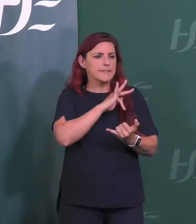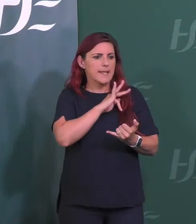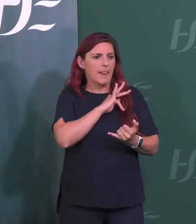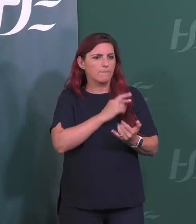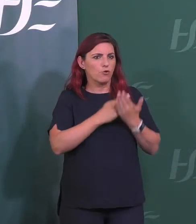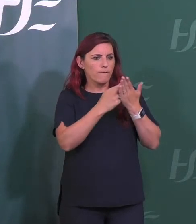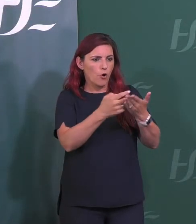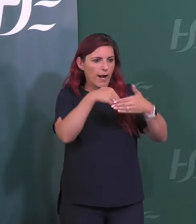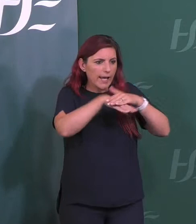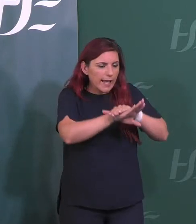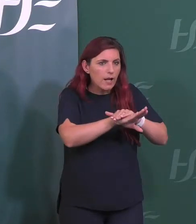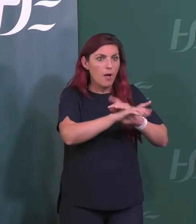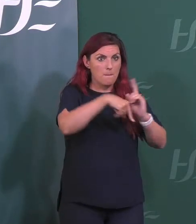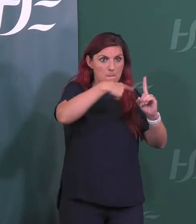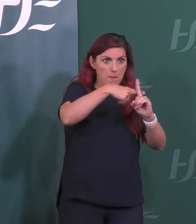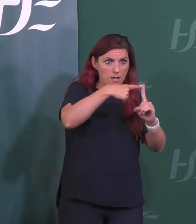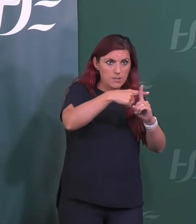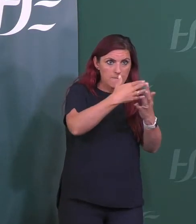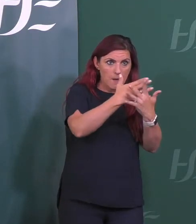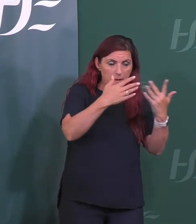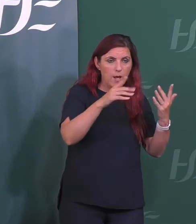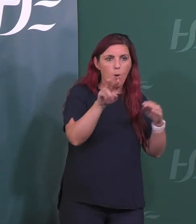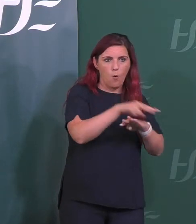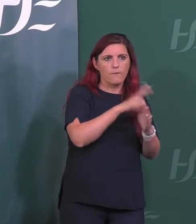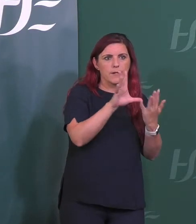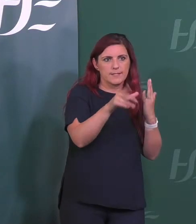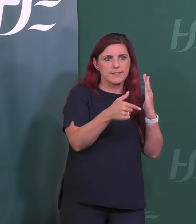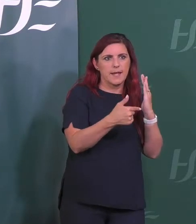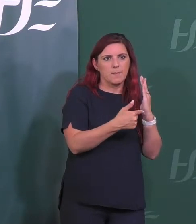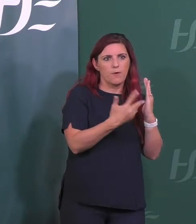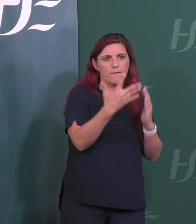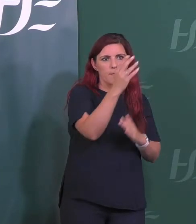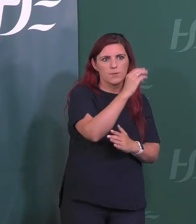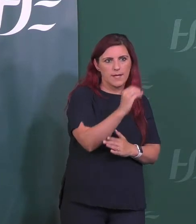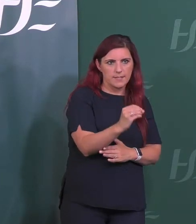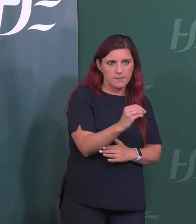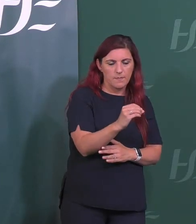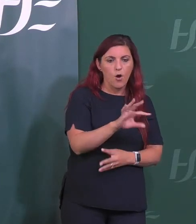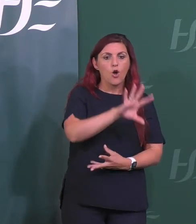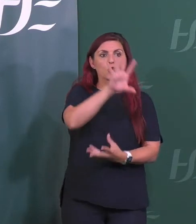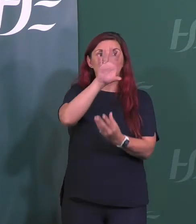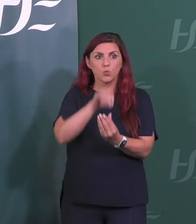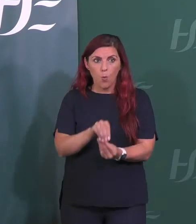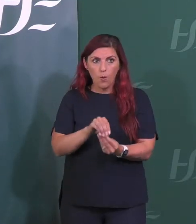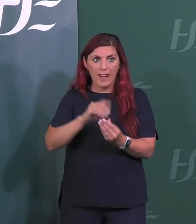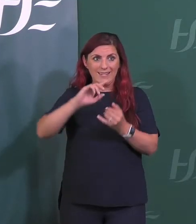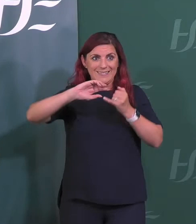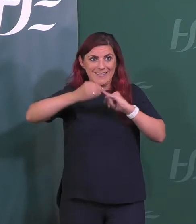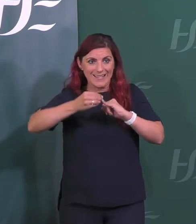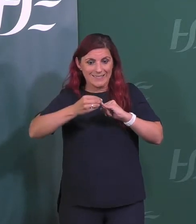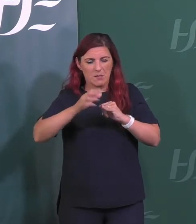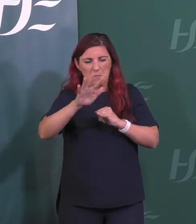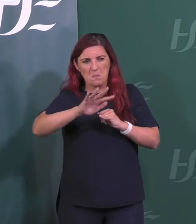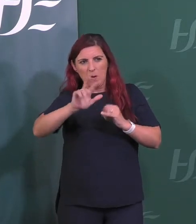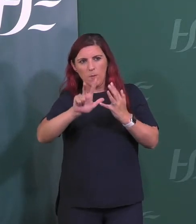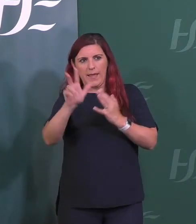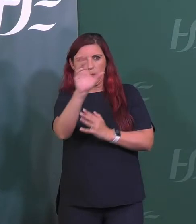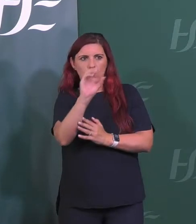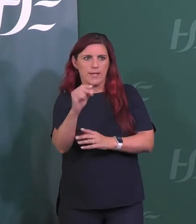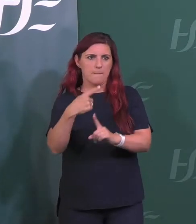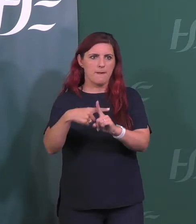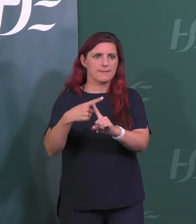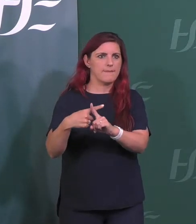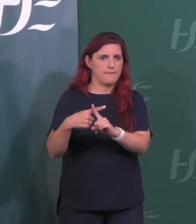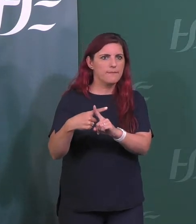over 10.5%. Overall testing positivity in the last 7 days was 8.8%. And some sites, as we mentioned